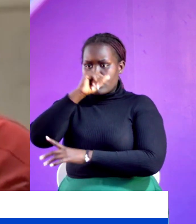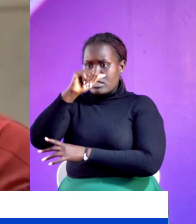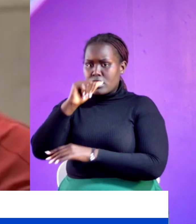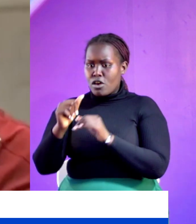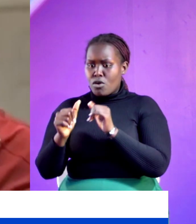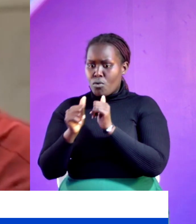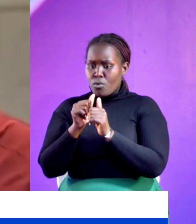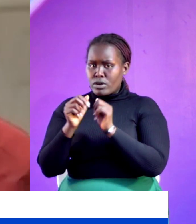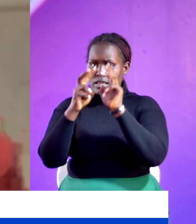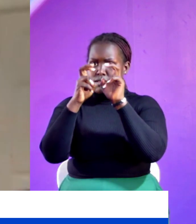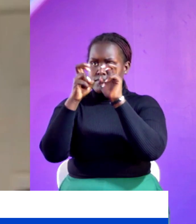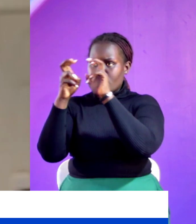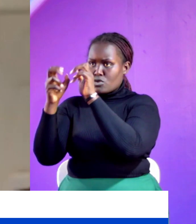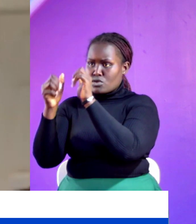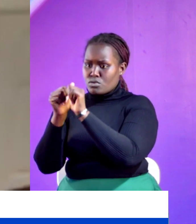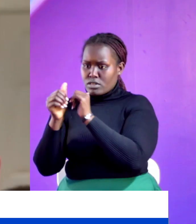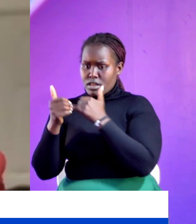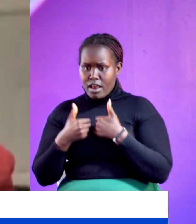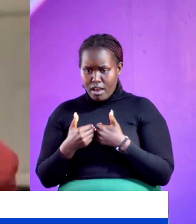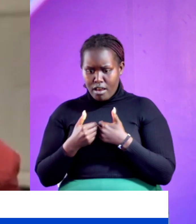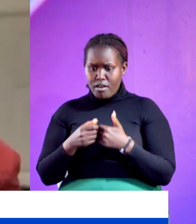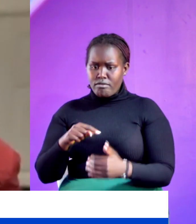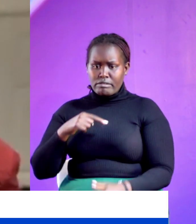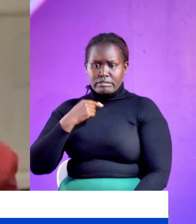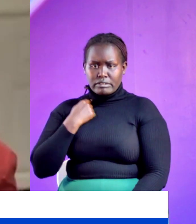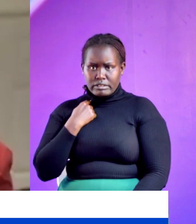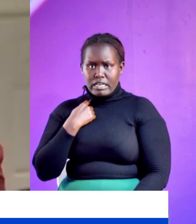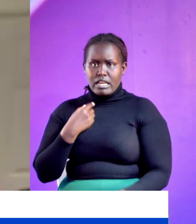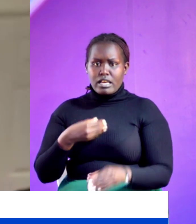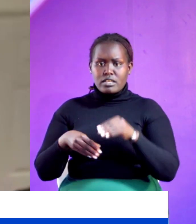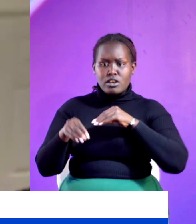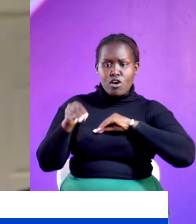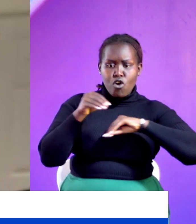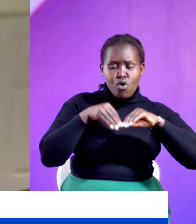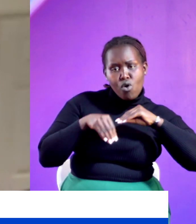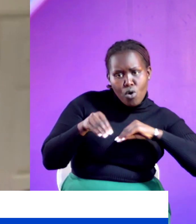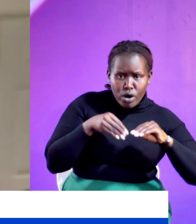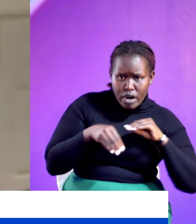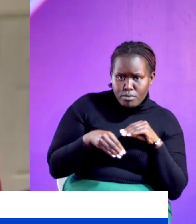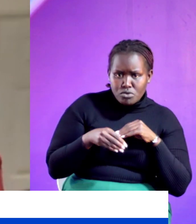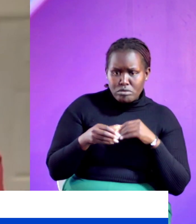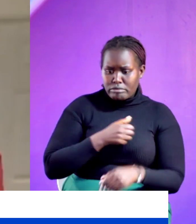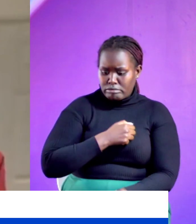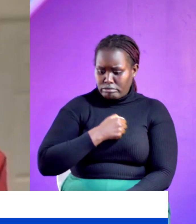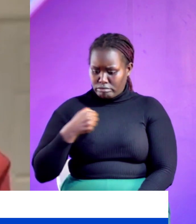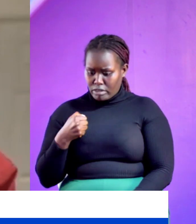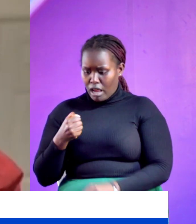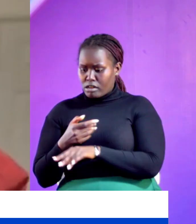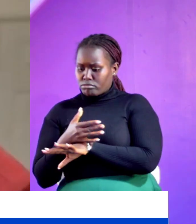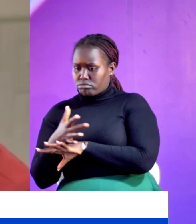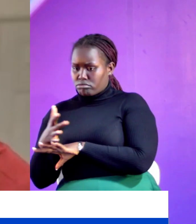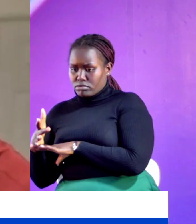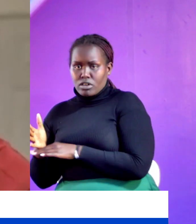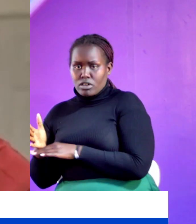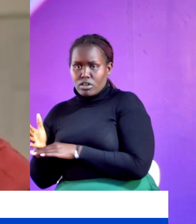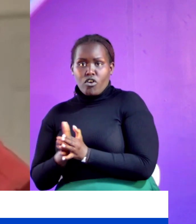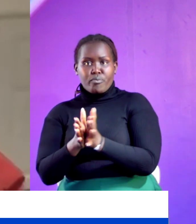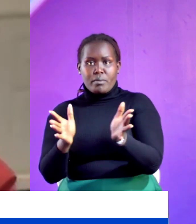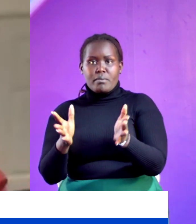raising, abductions, extrajudicial killings, corruption, misappropriation of public resources, President